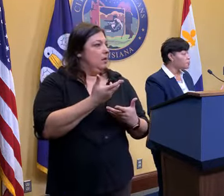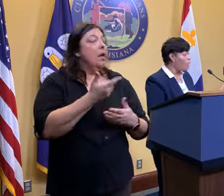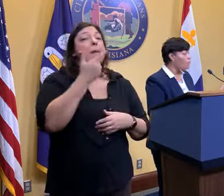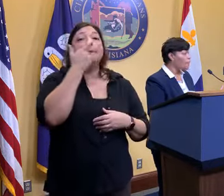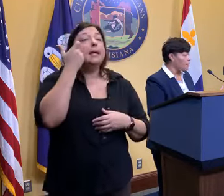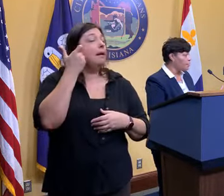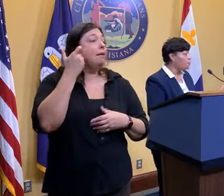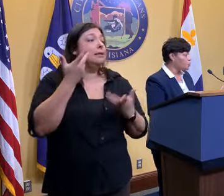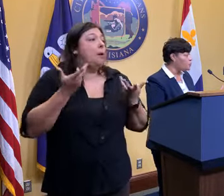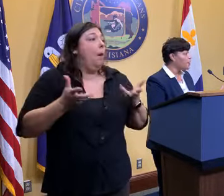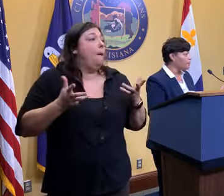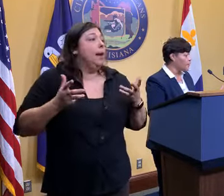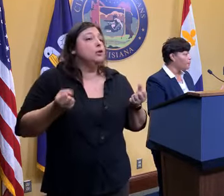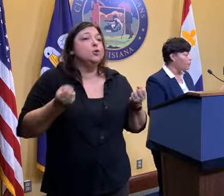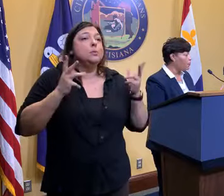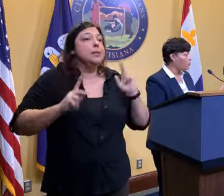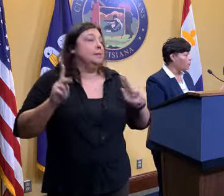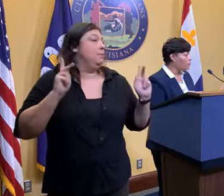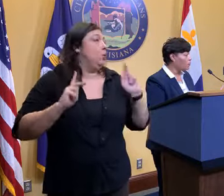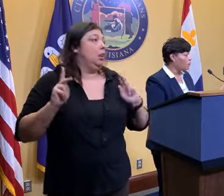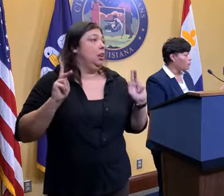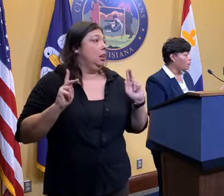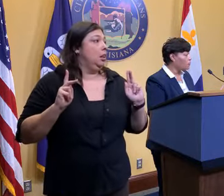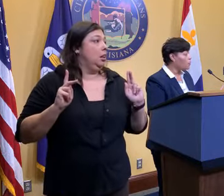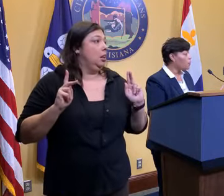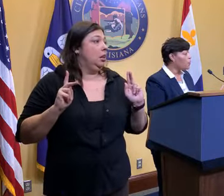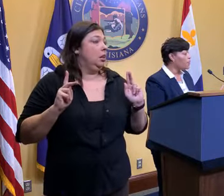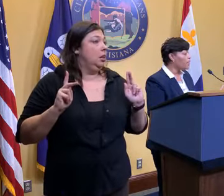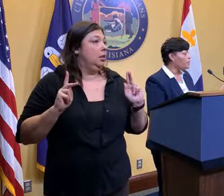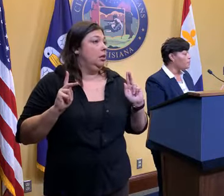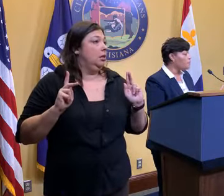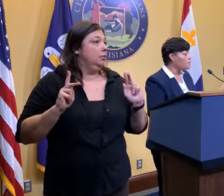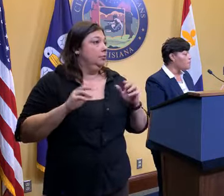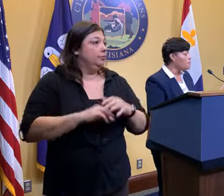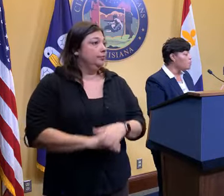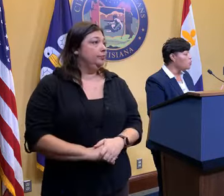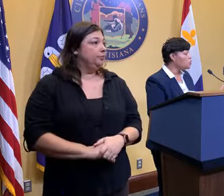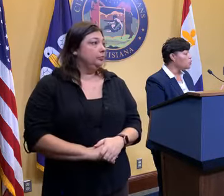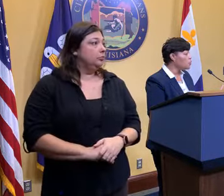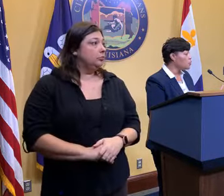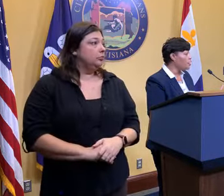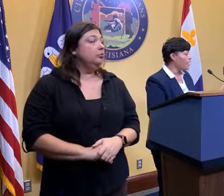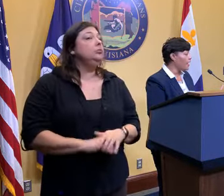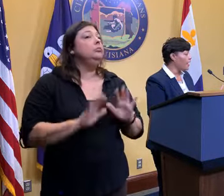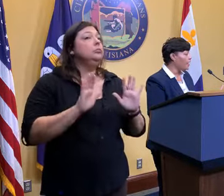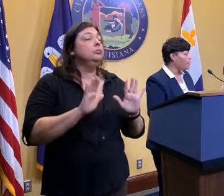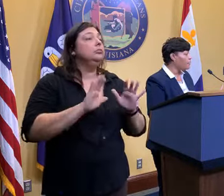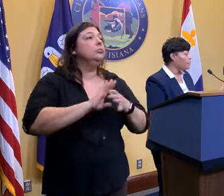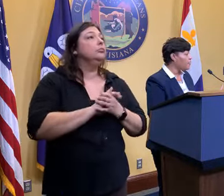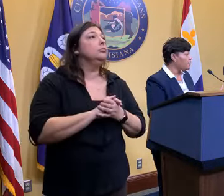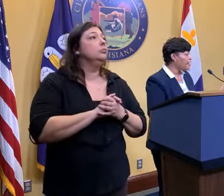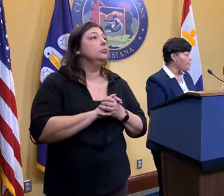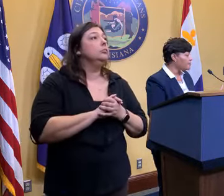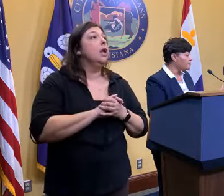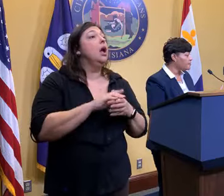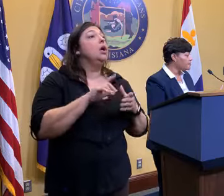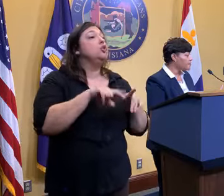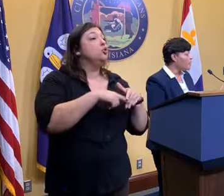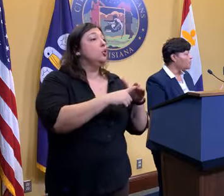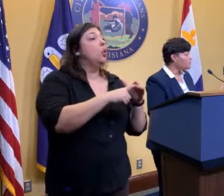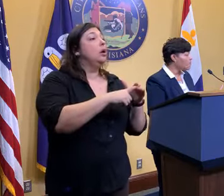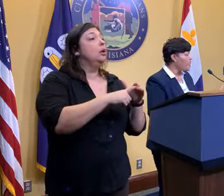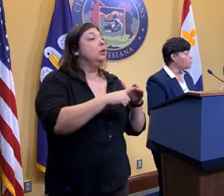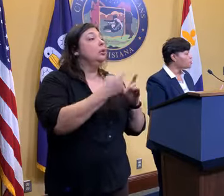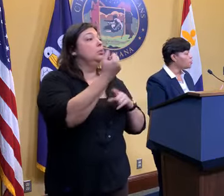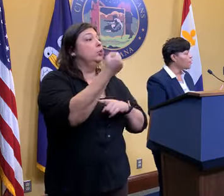it was already too many people. So it moved to a protest,